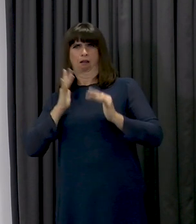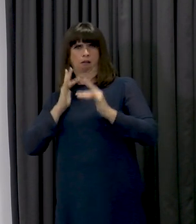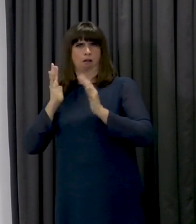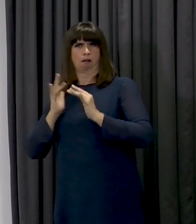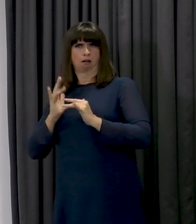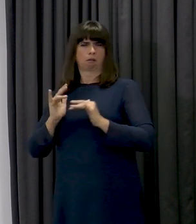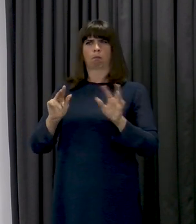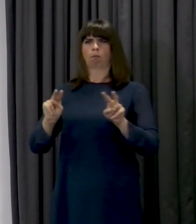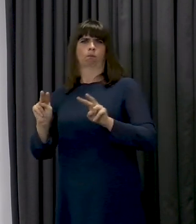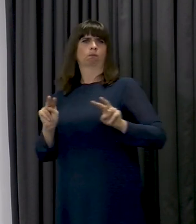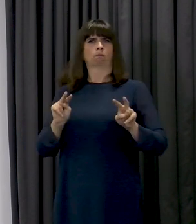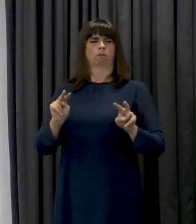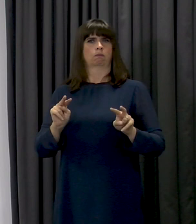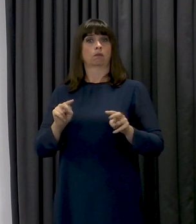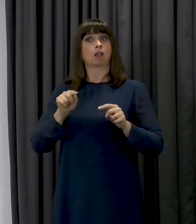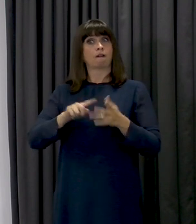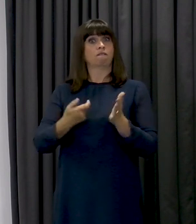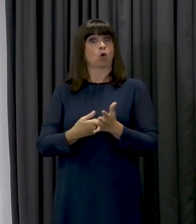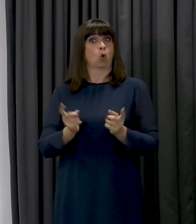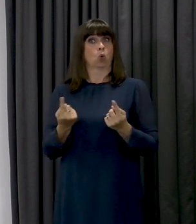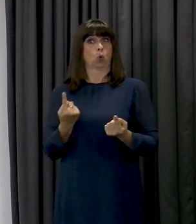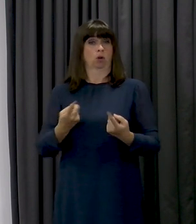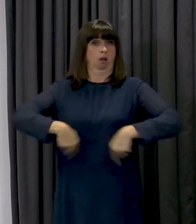for them. It's there for us all.